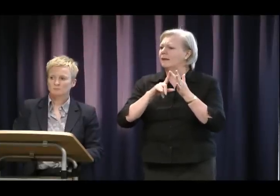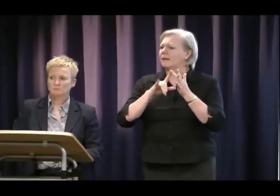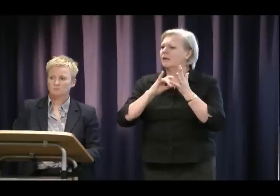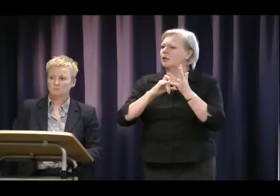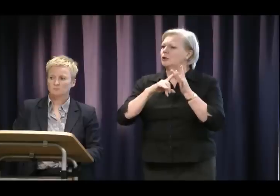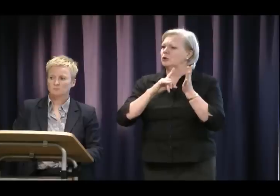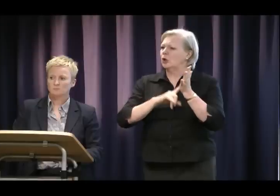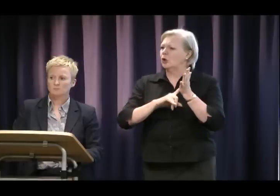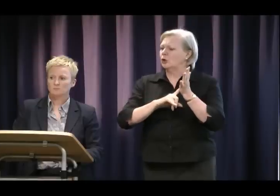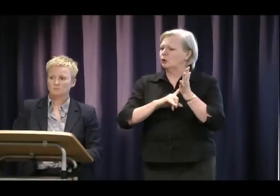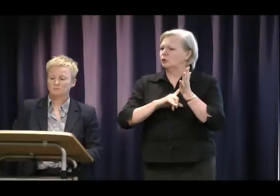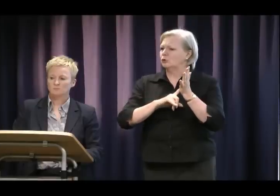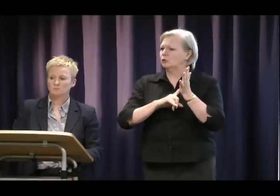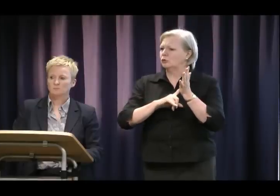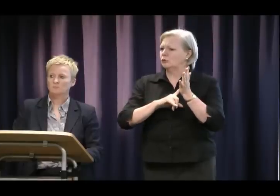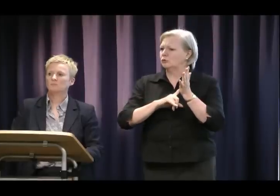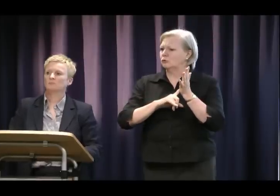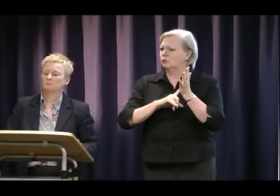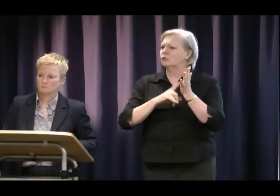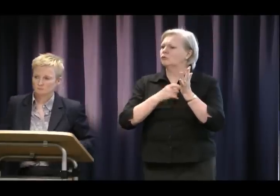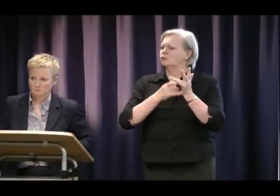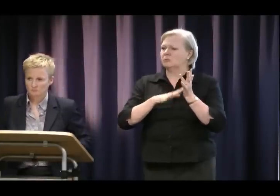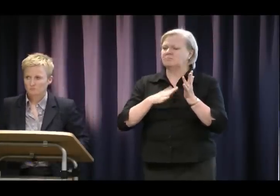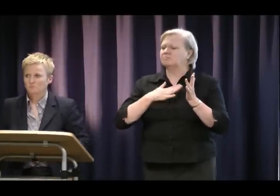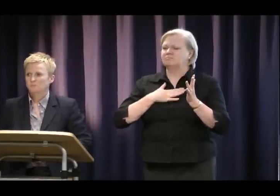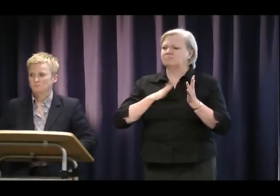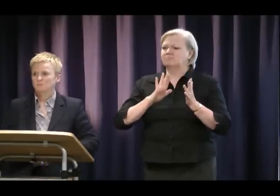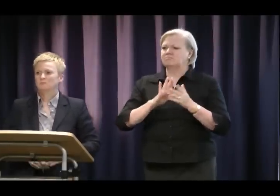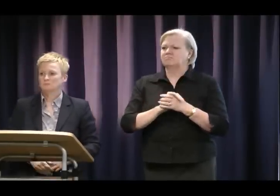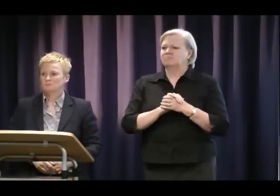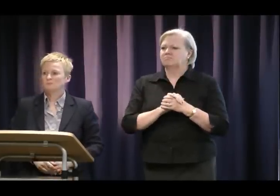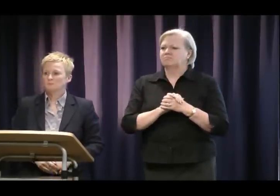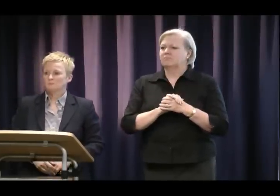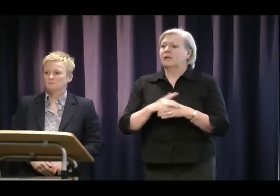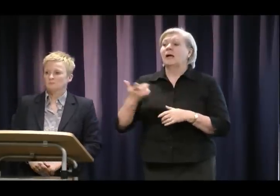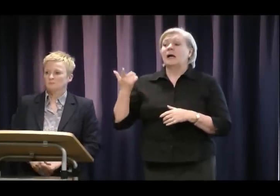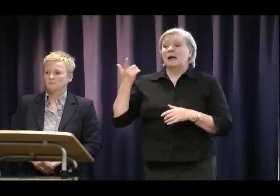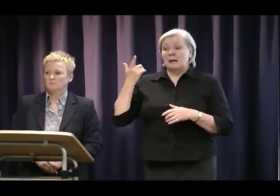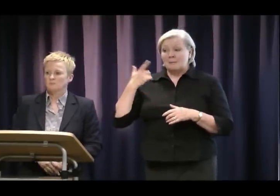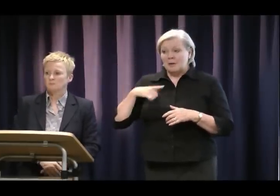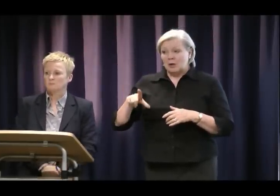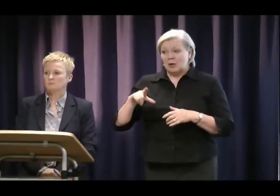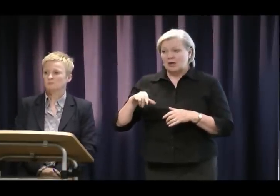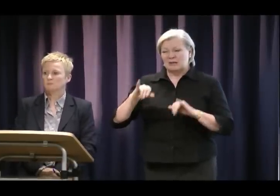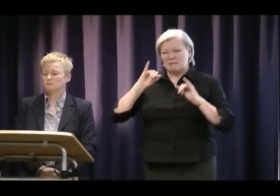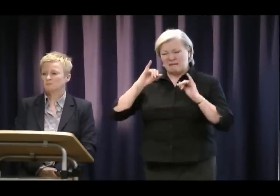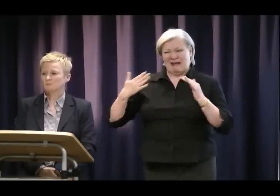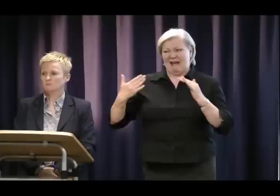of the Matthew Beale social room,